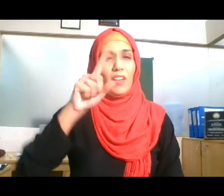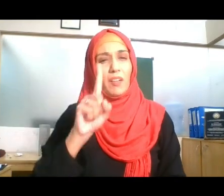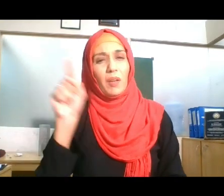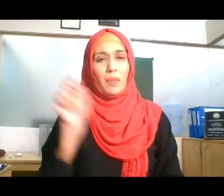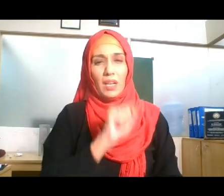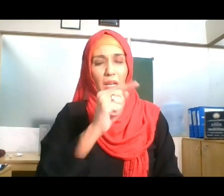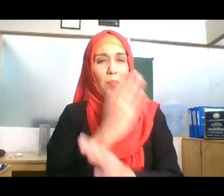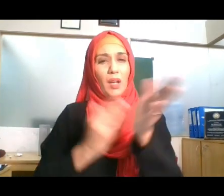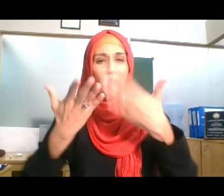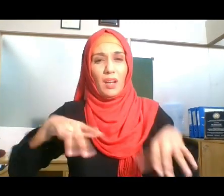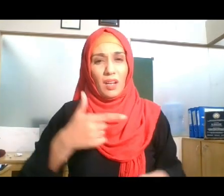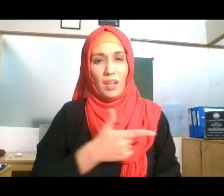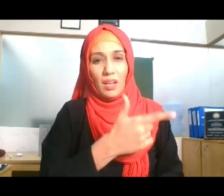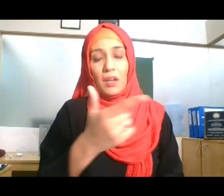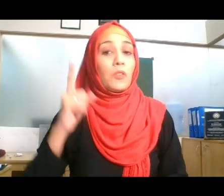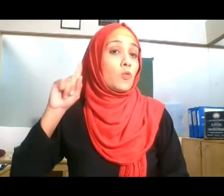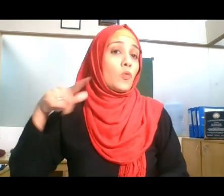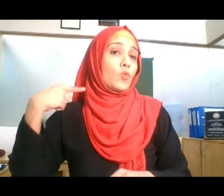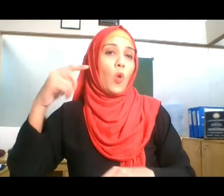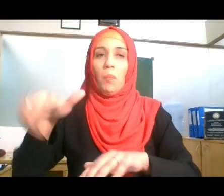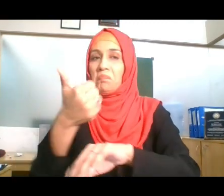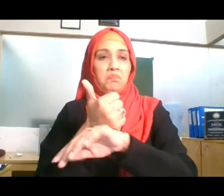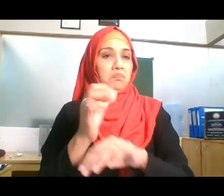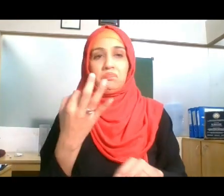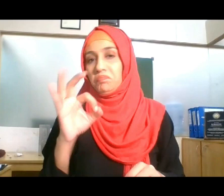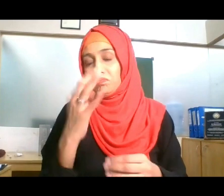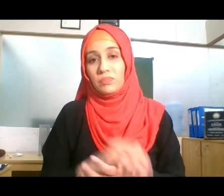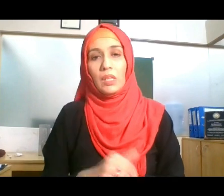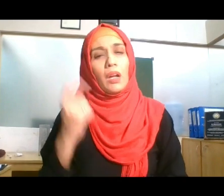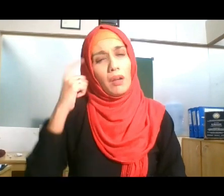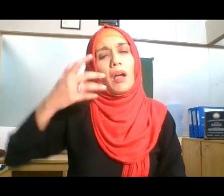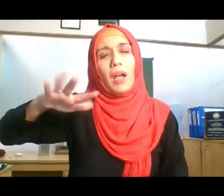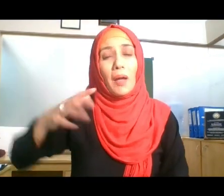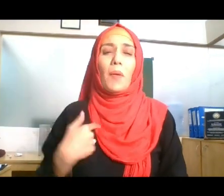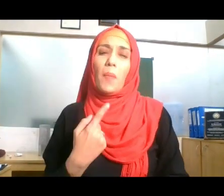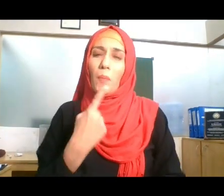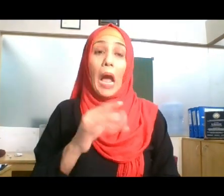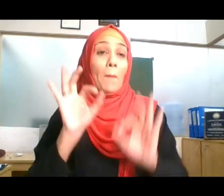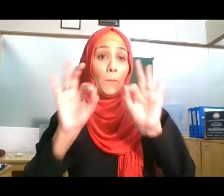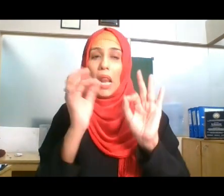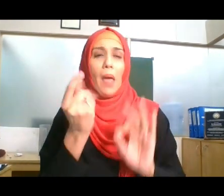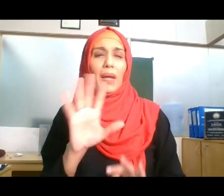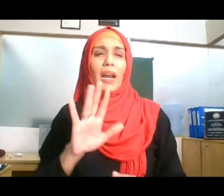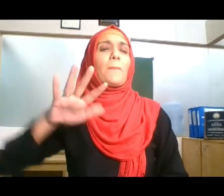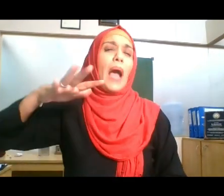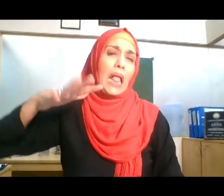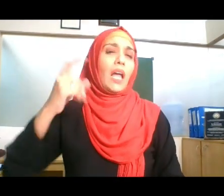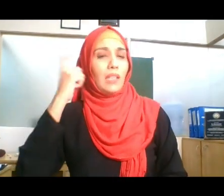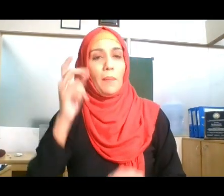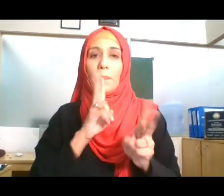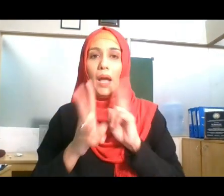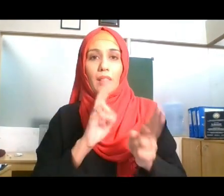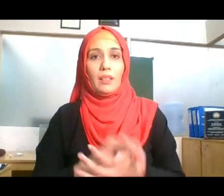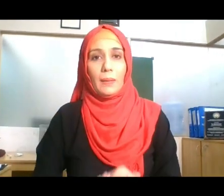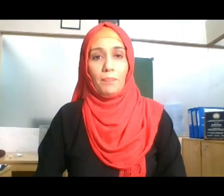with disabilities remain unemployed. Again, this is an estimate. This is by no means an exact number. And that means that